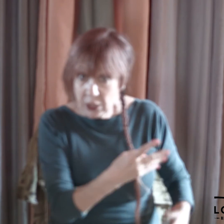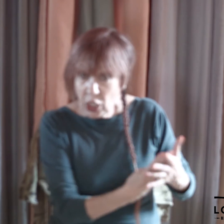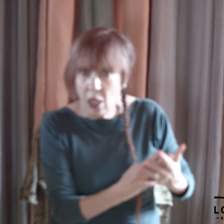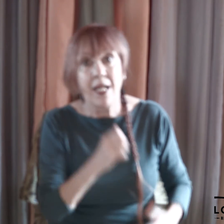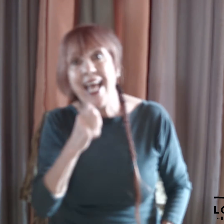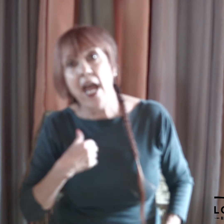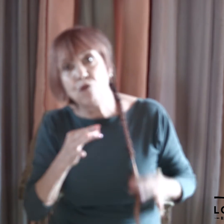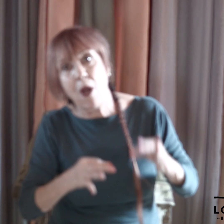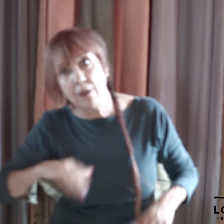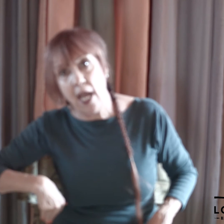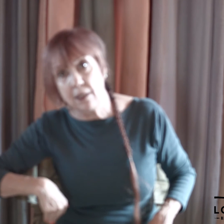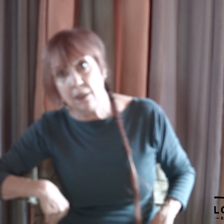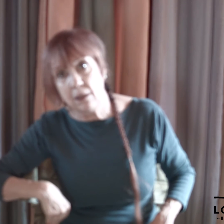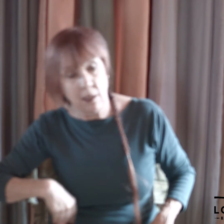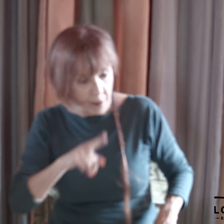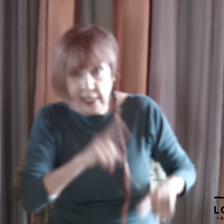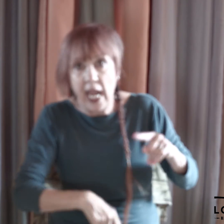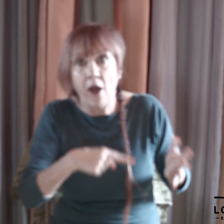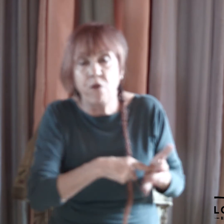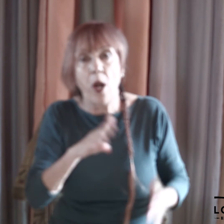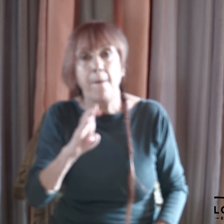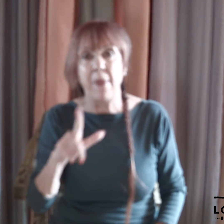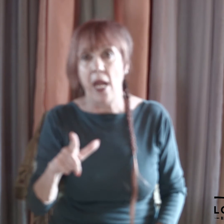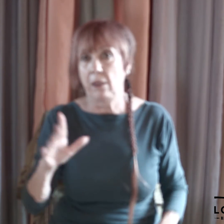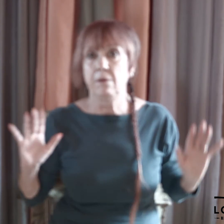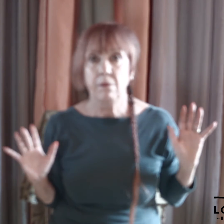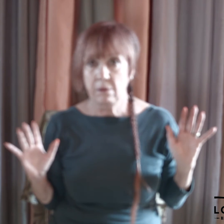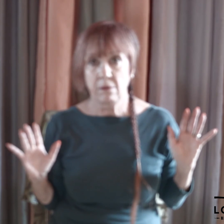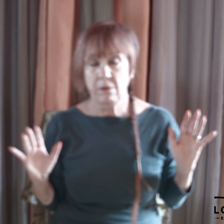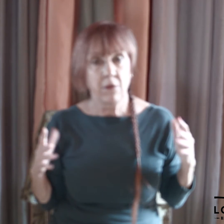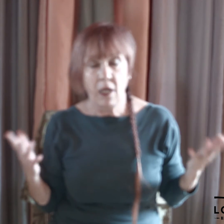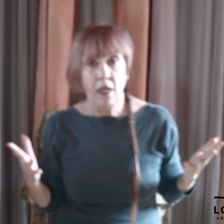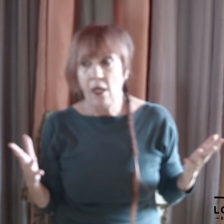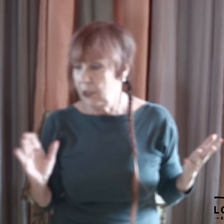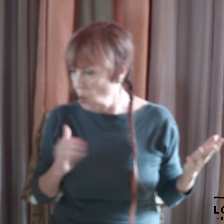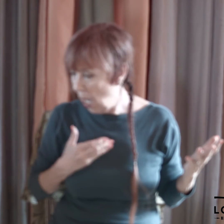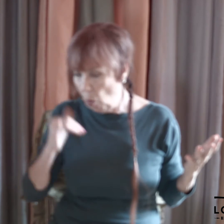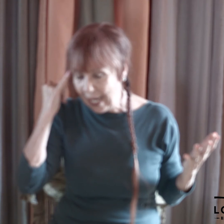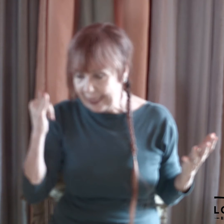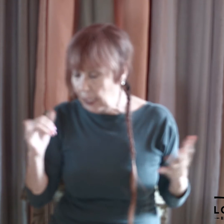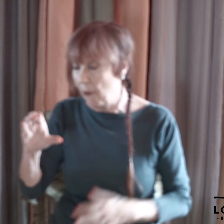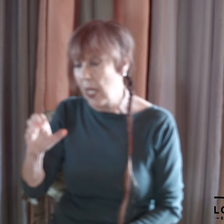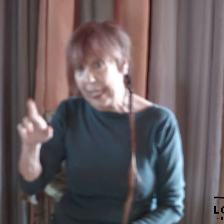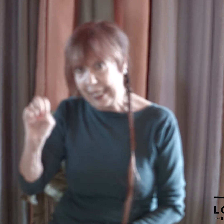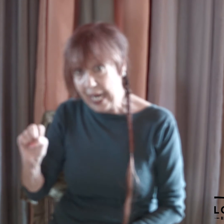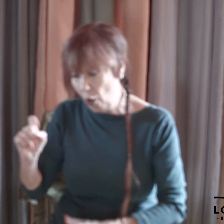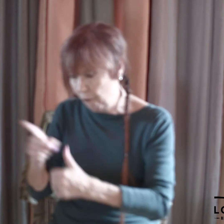trials yet. It's simply that they can't afford bail. And so our notion of care first, jail